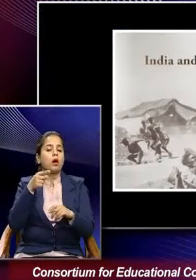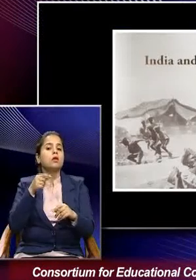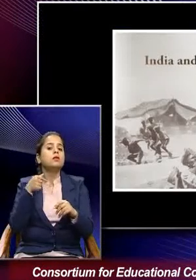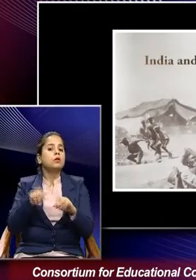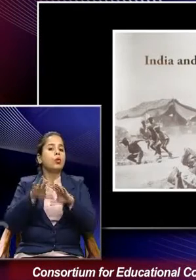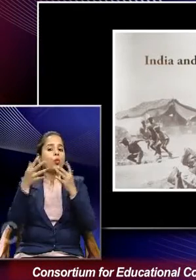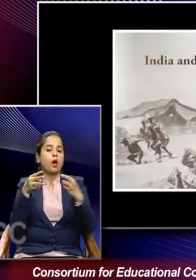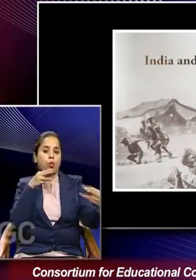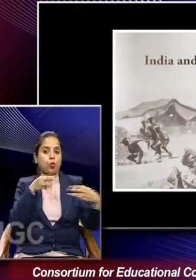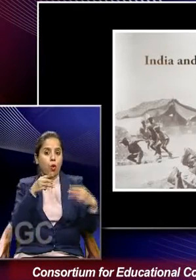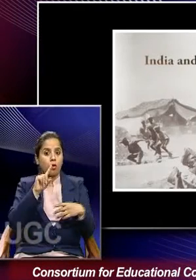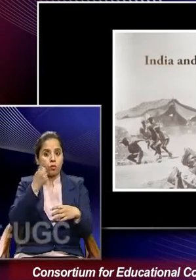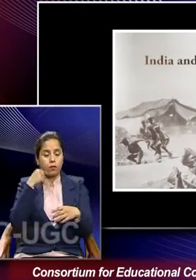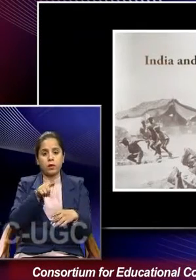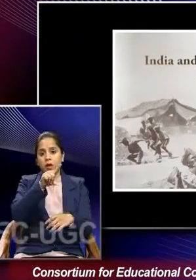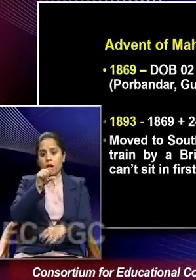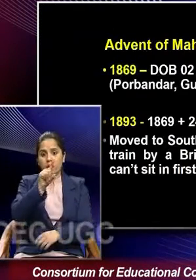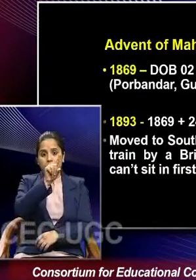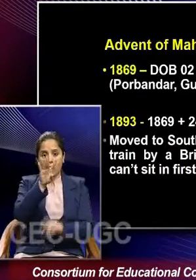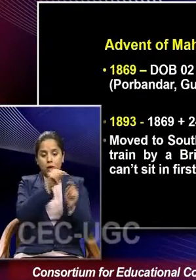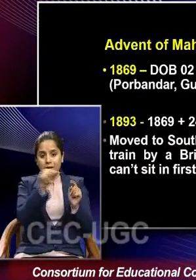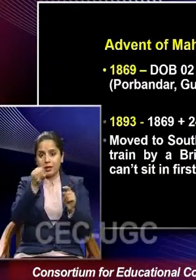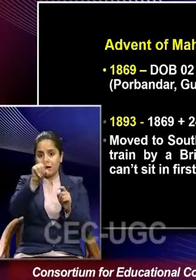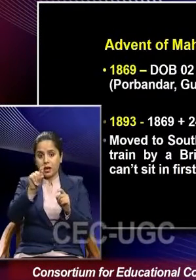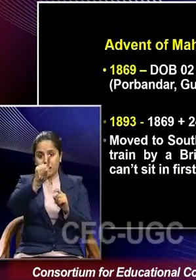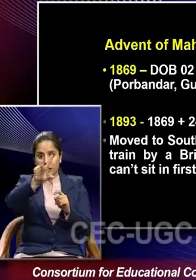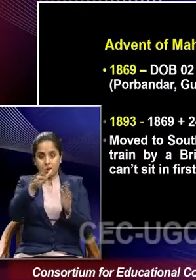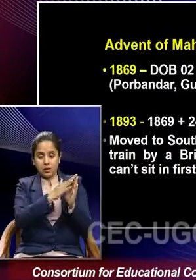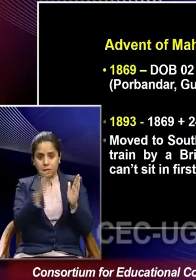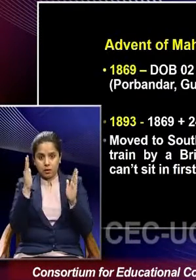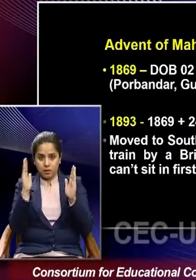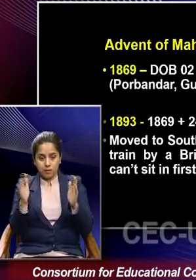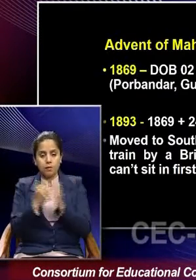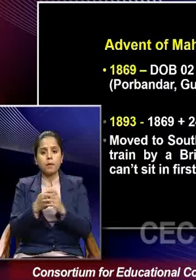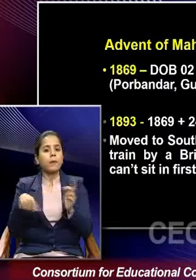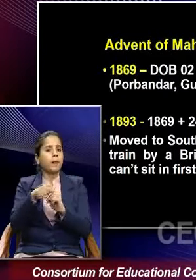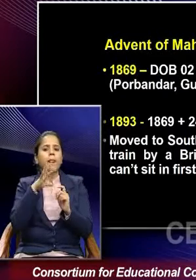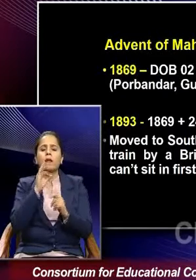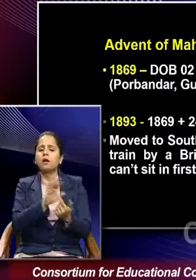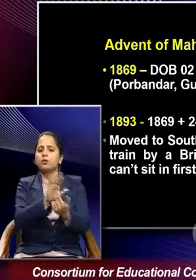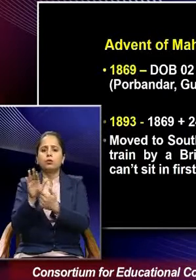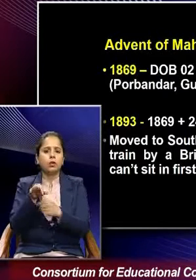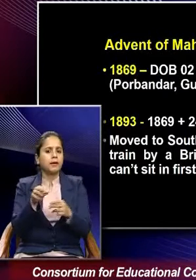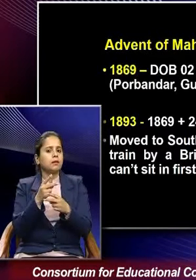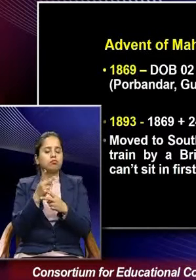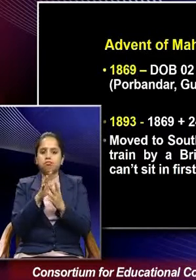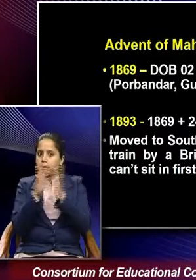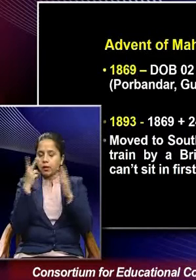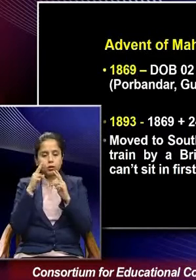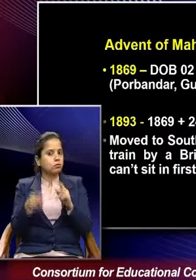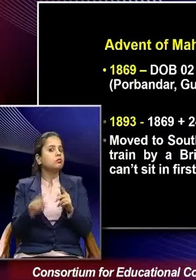from 1914 to 1918 definitely brought about several